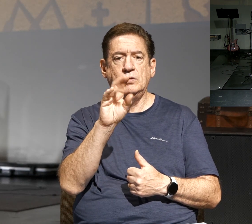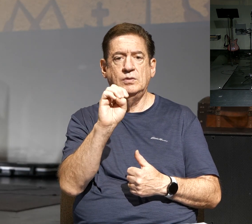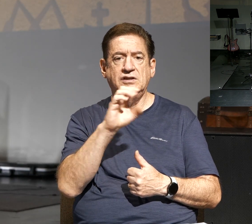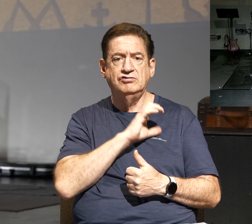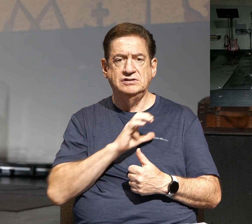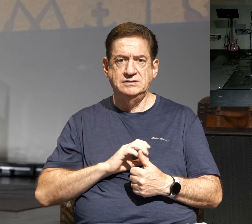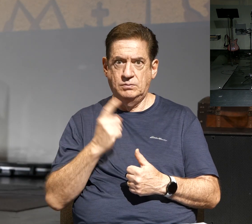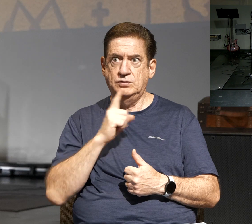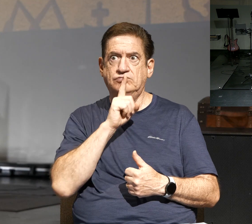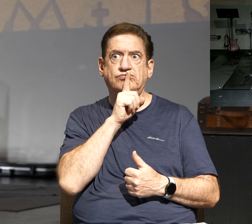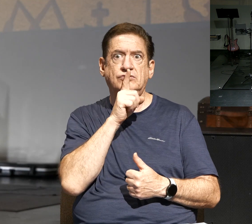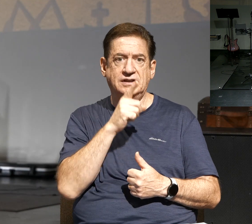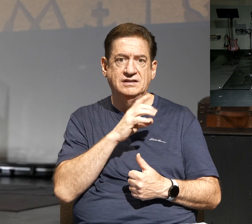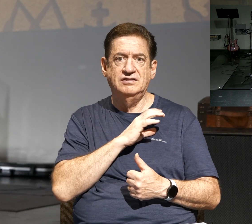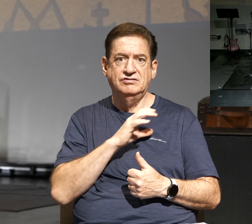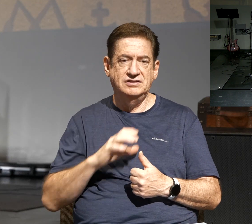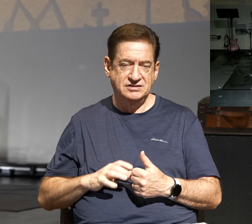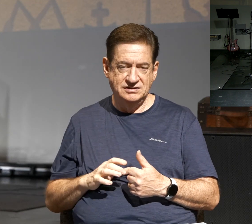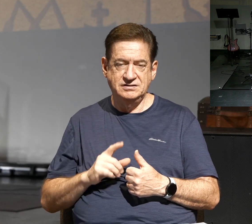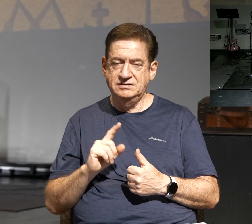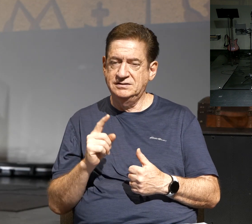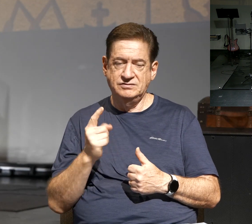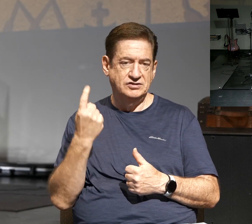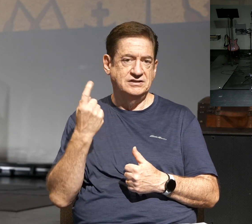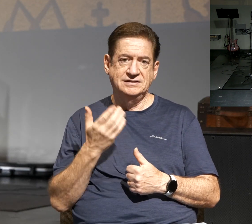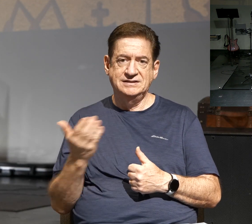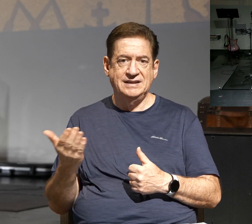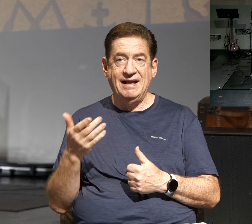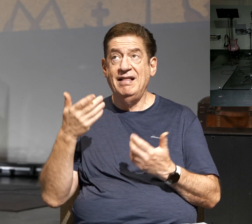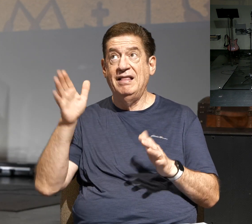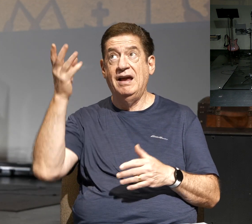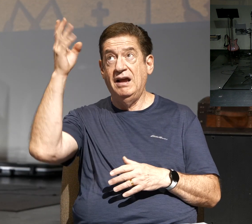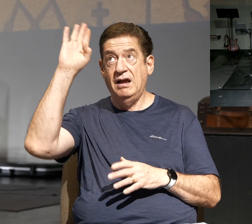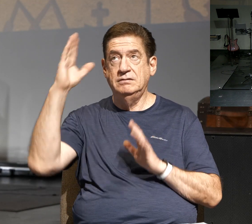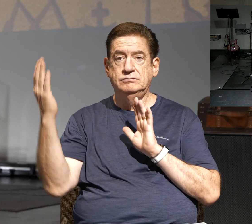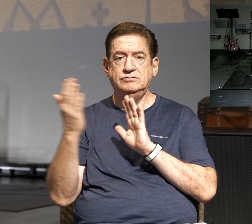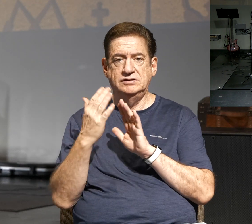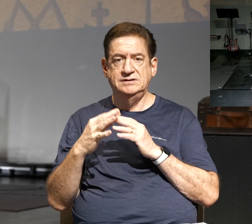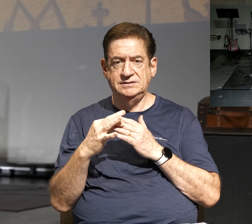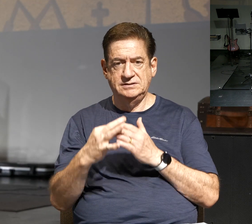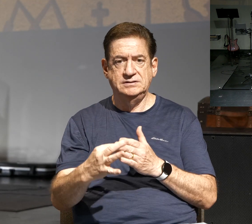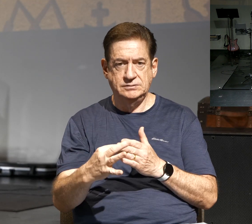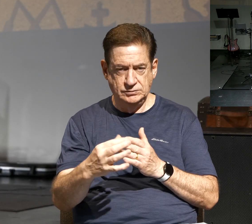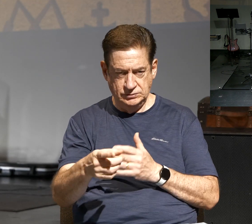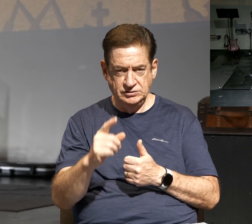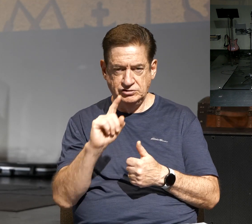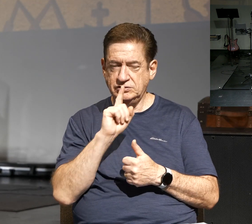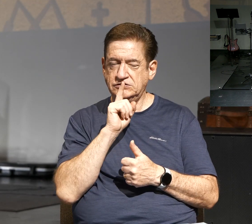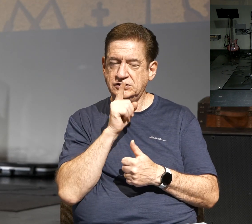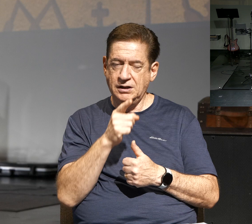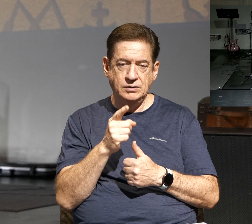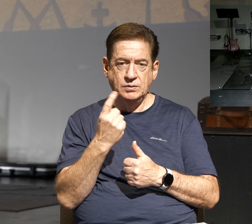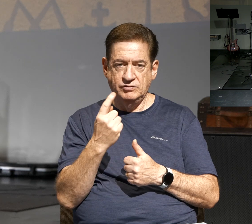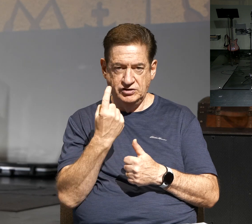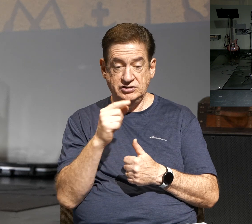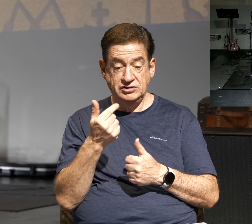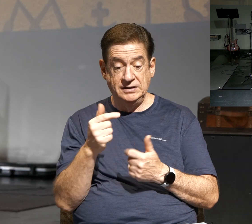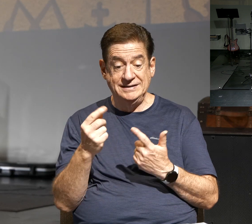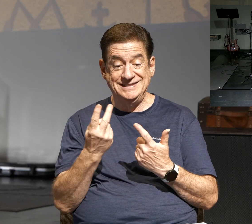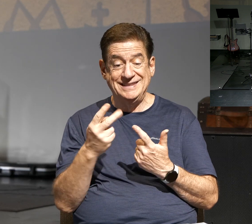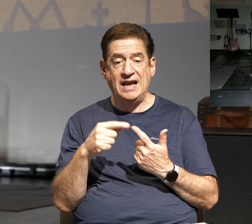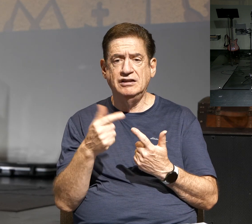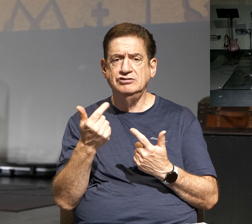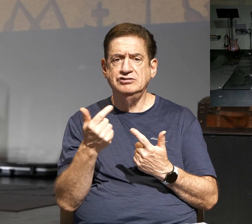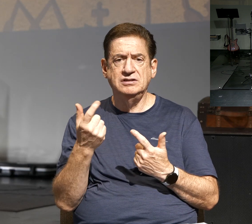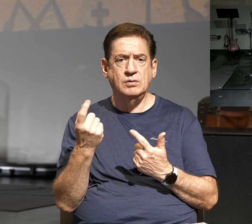genuine Christian. That's that very first thing. This is let God's presence lead you. Genuine Christian. That's the first G. Second G, what's